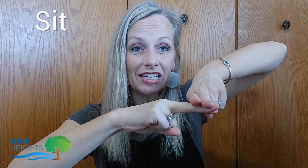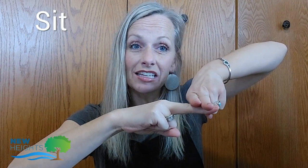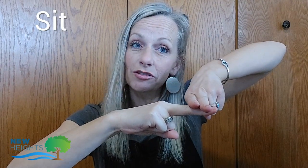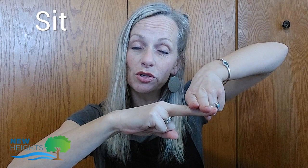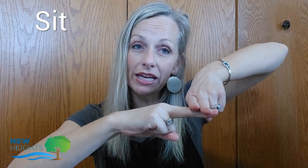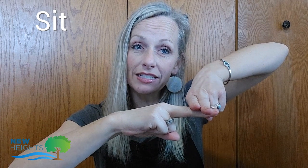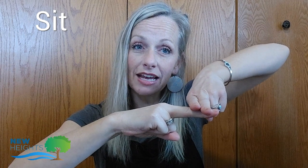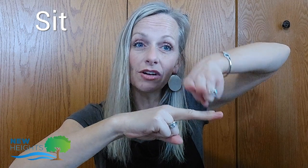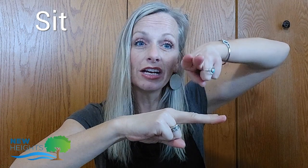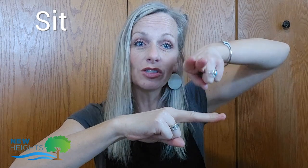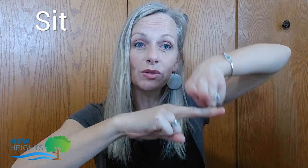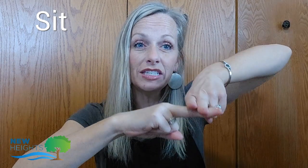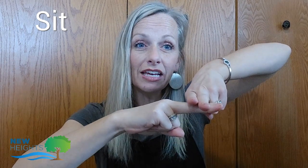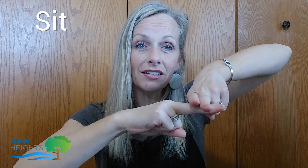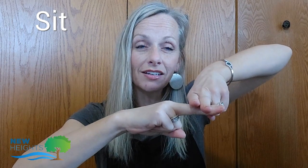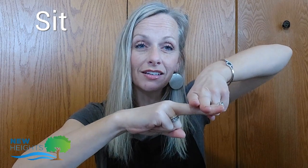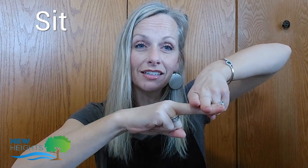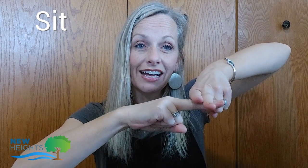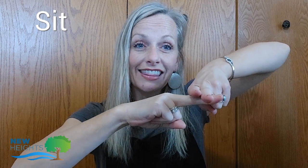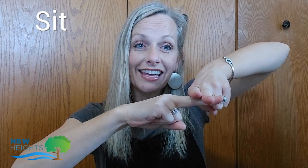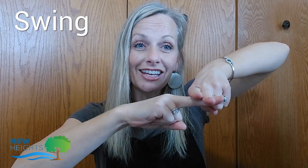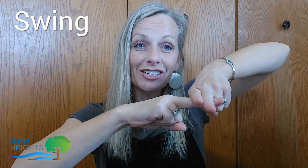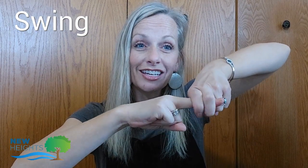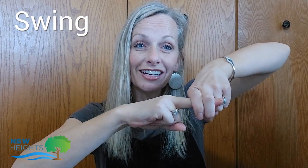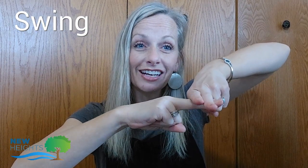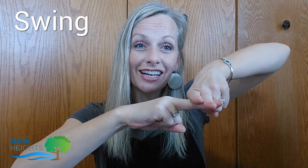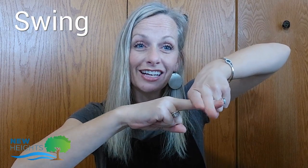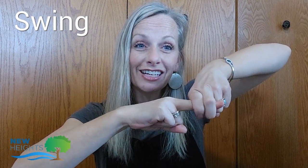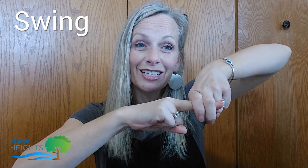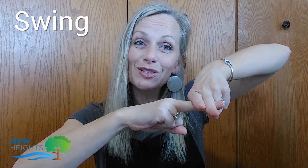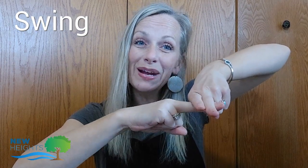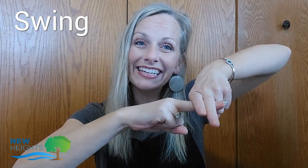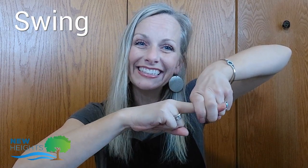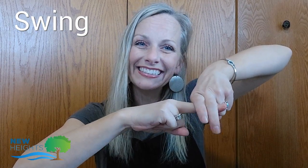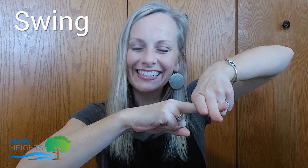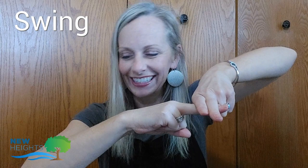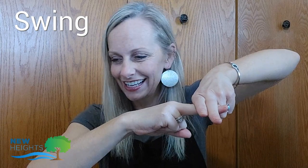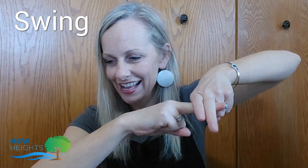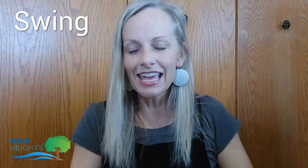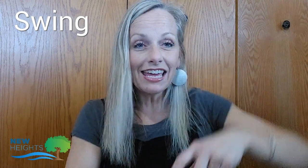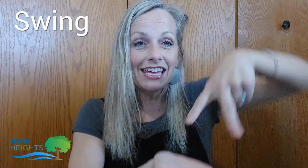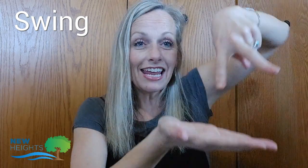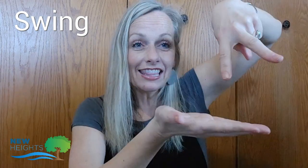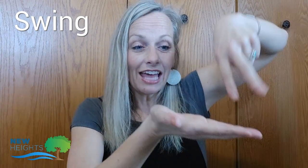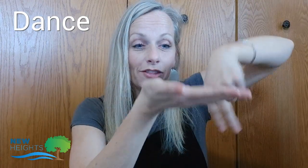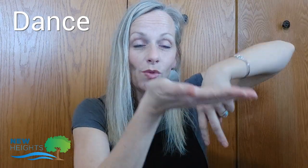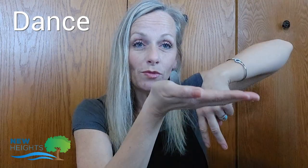the other two legs down. So sit, and then there's swing. Then the other one where